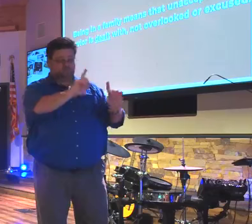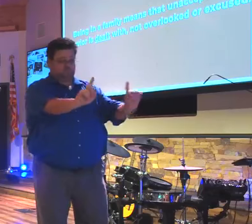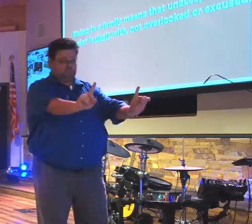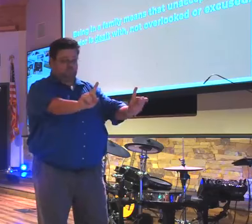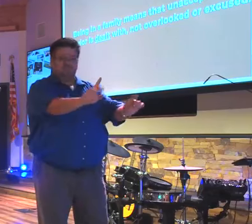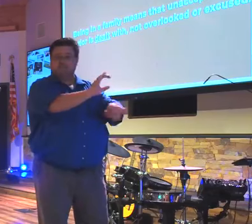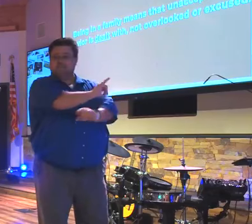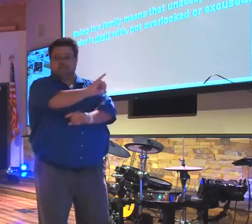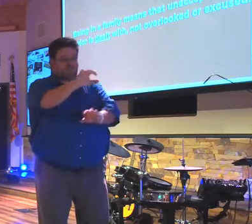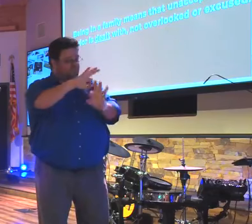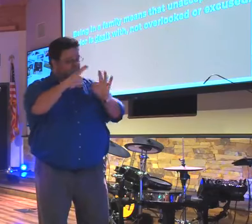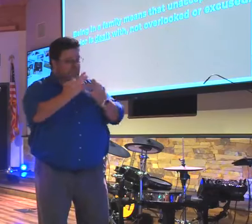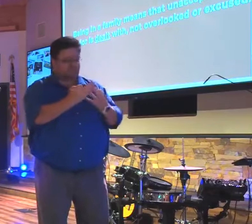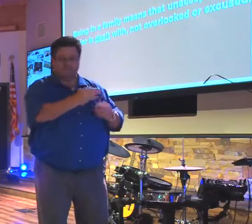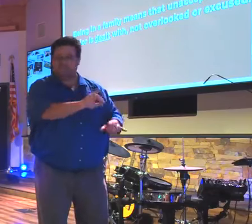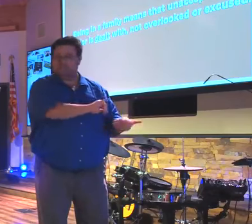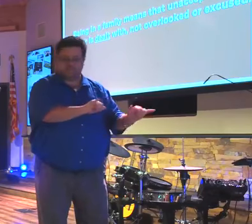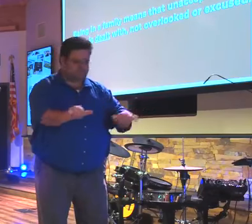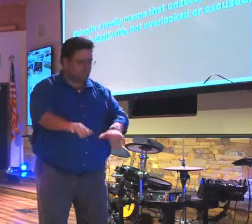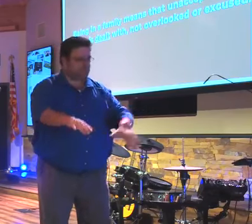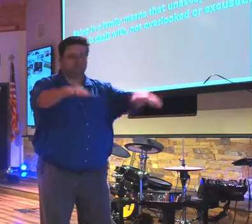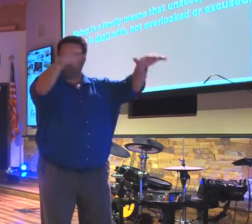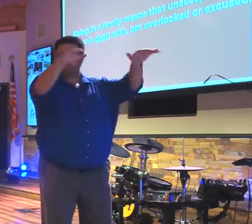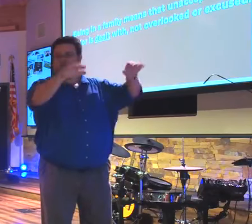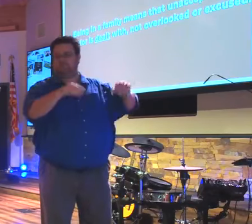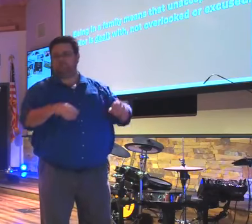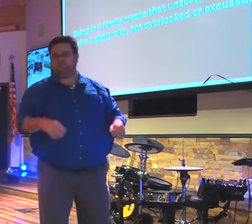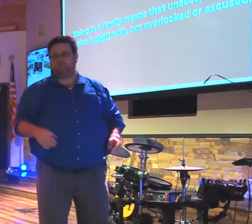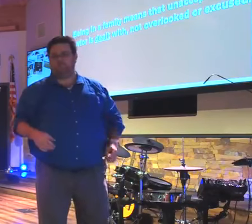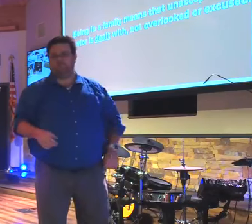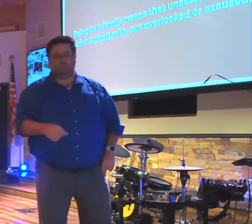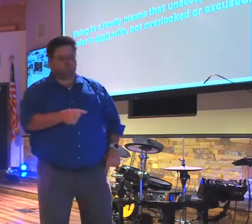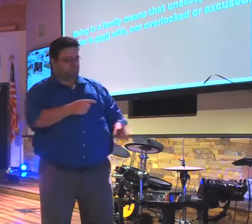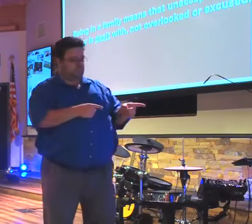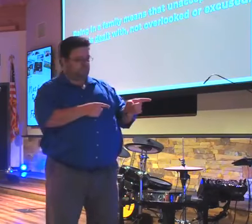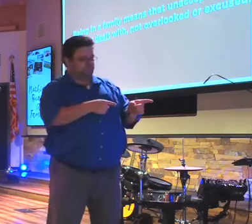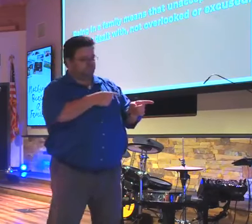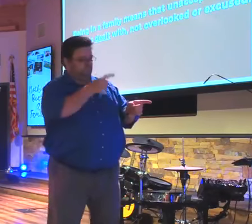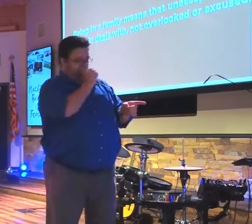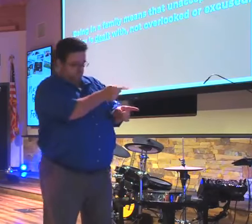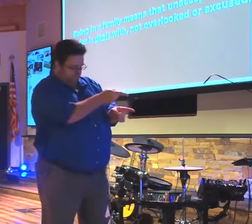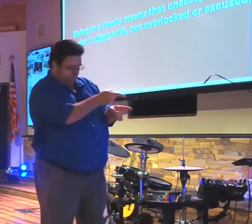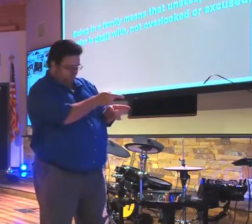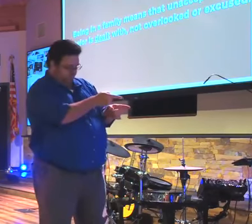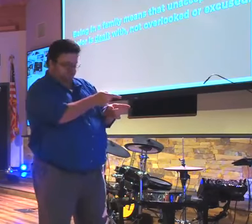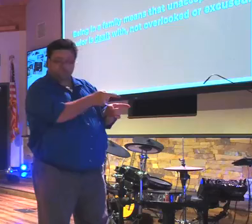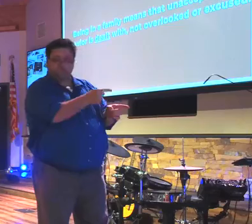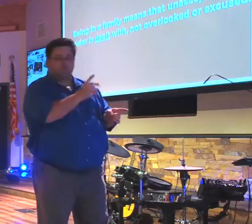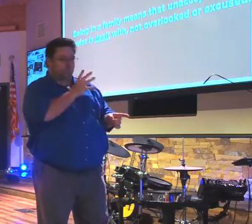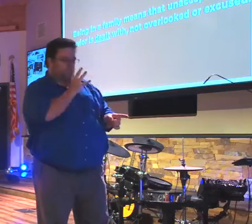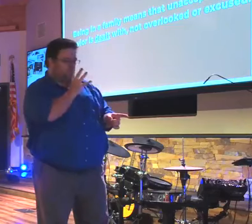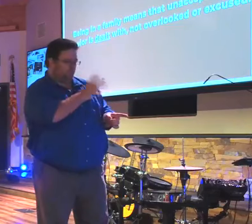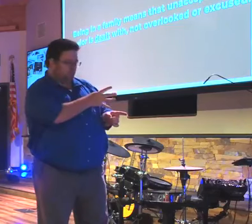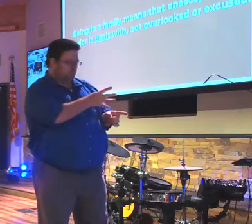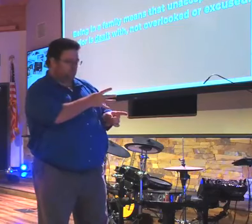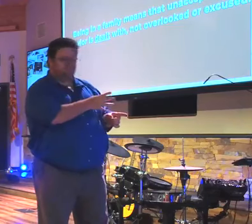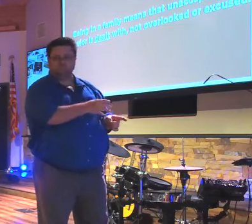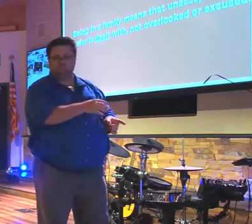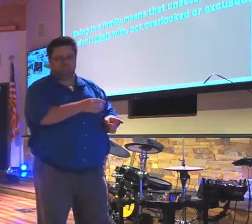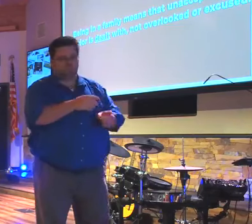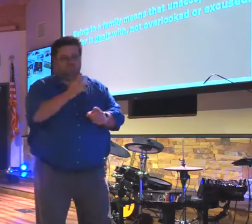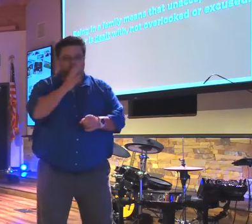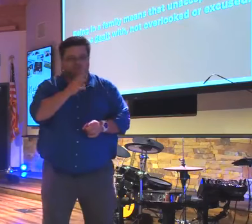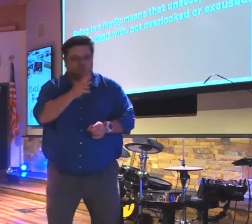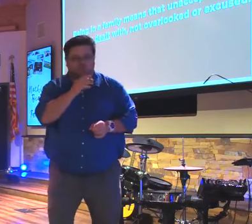same family, same upbringing. And you can use one form of correction with this child, and it doesn't work at all for this